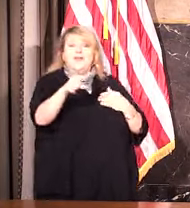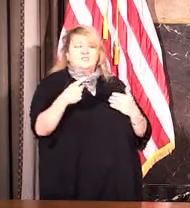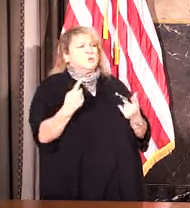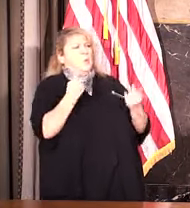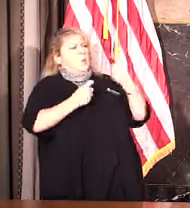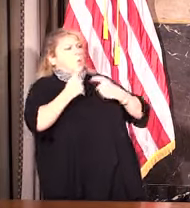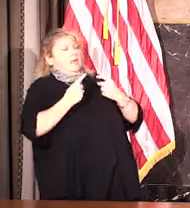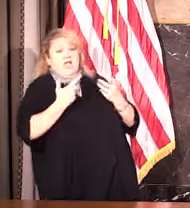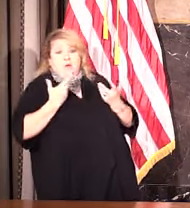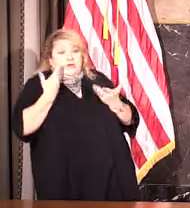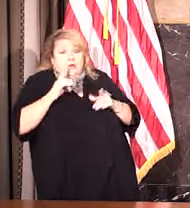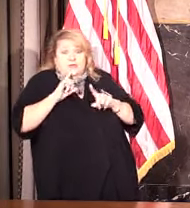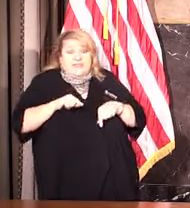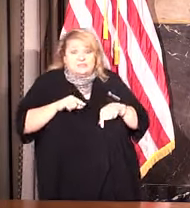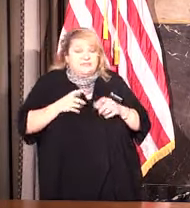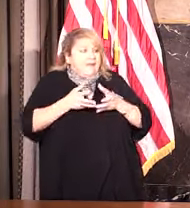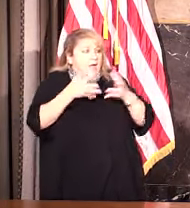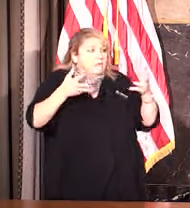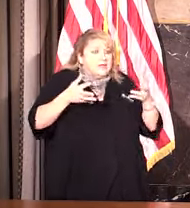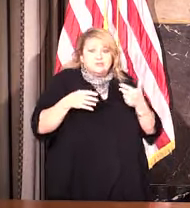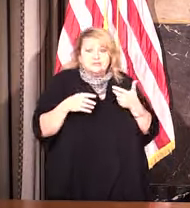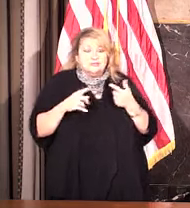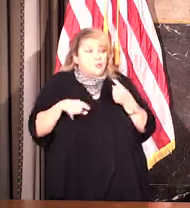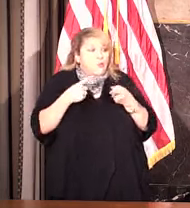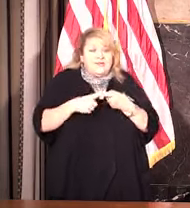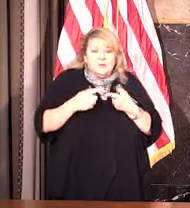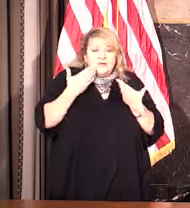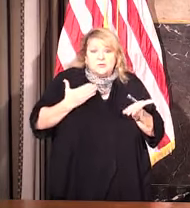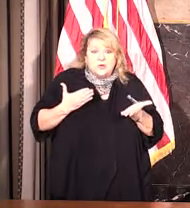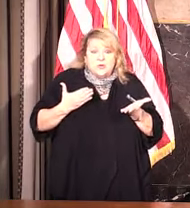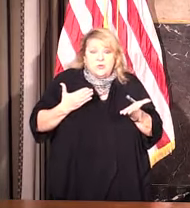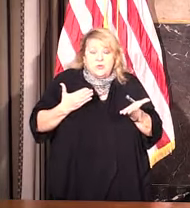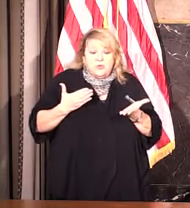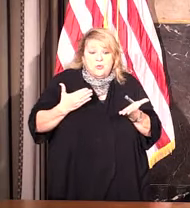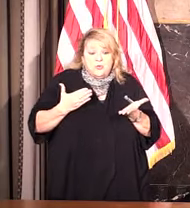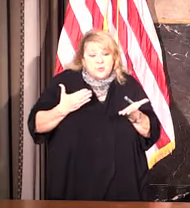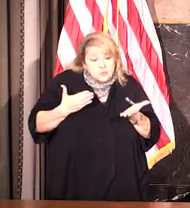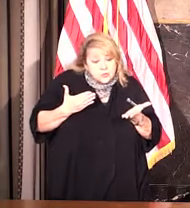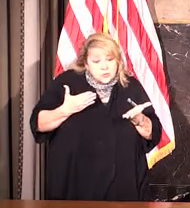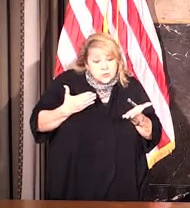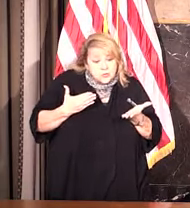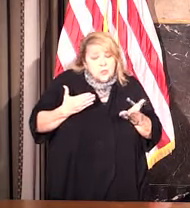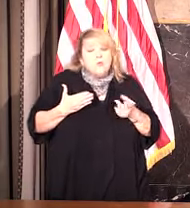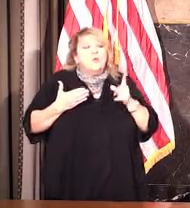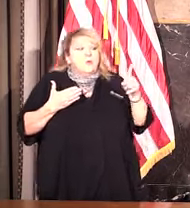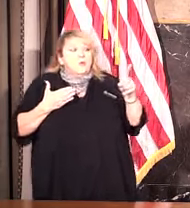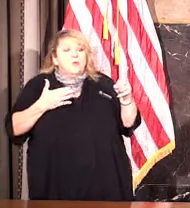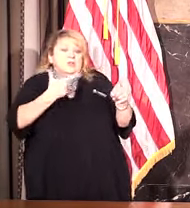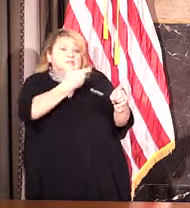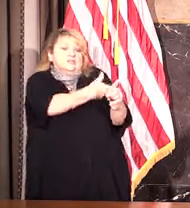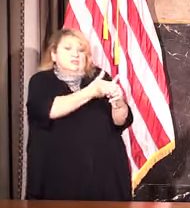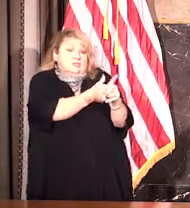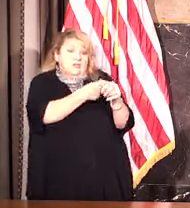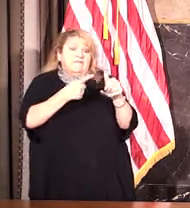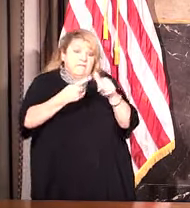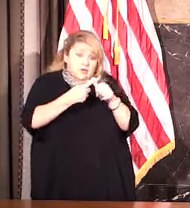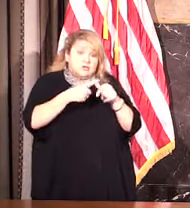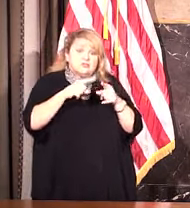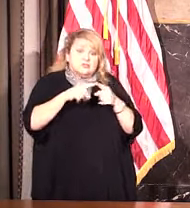how much. We don't know when. We do know the first very limited allotments will go to frontline hospital personnel.